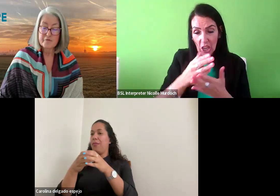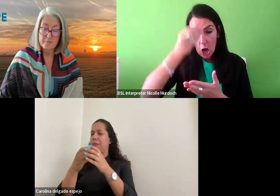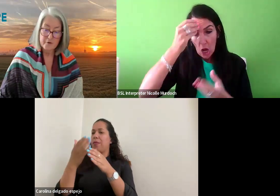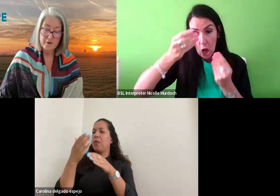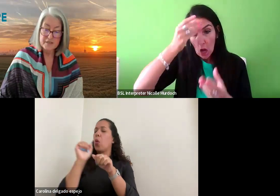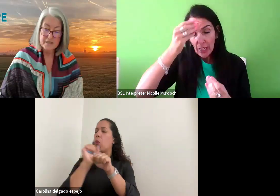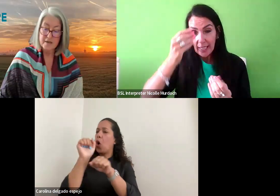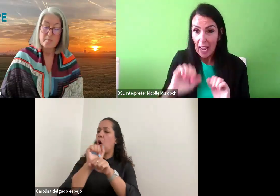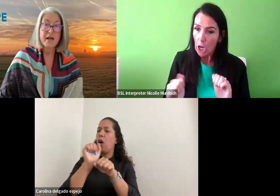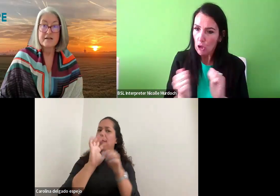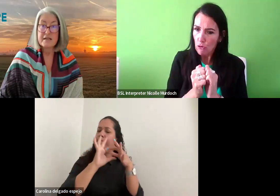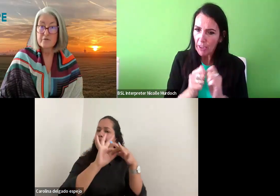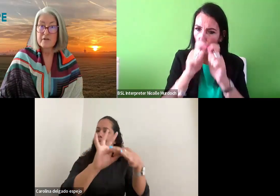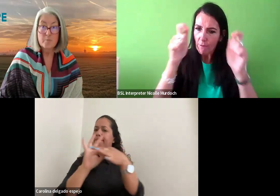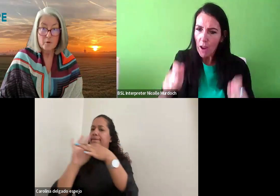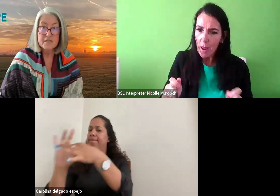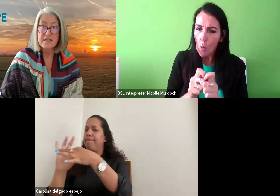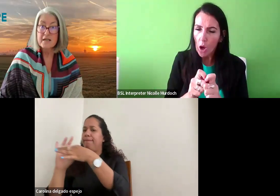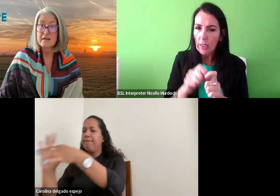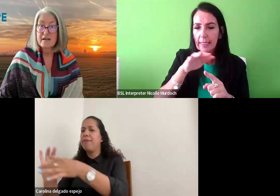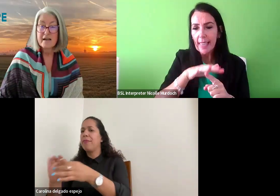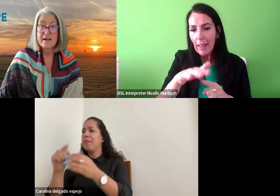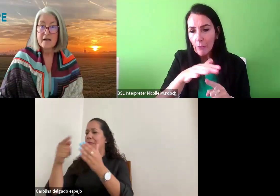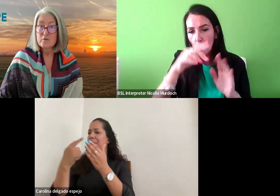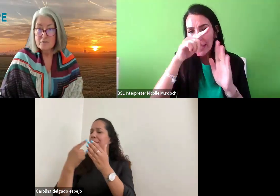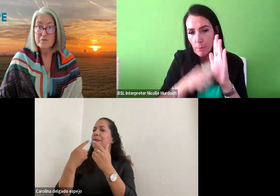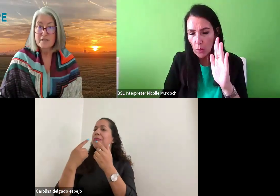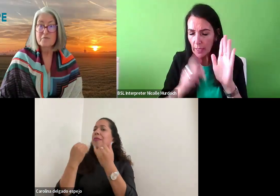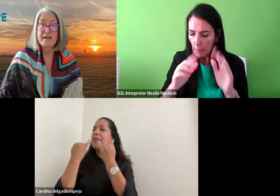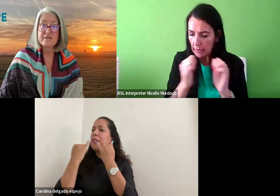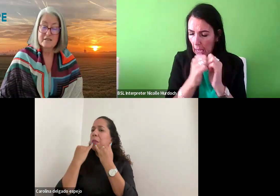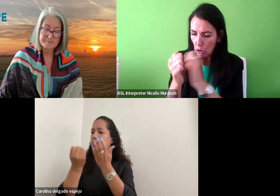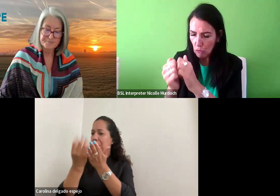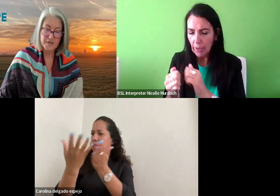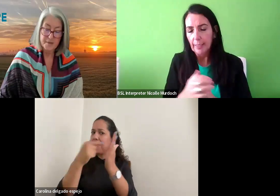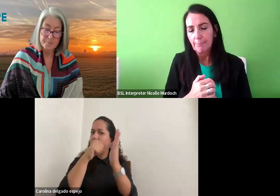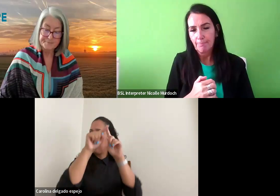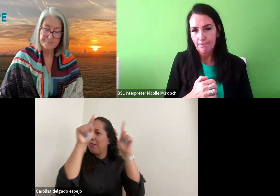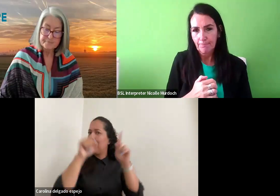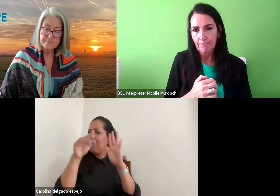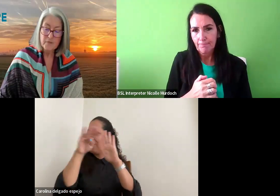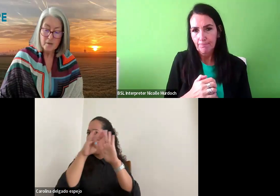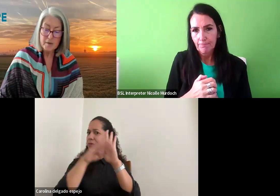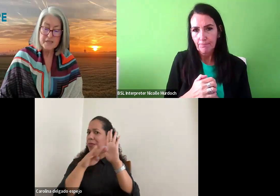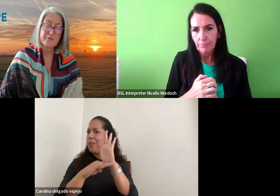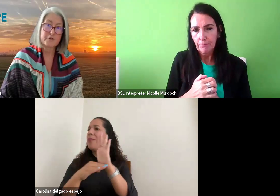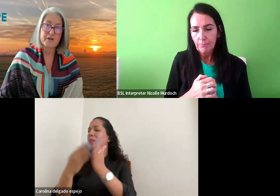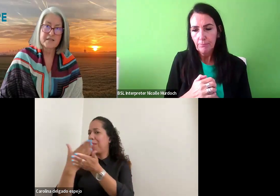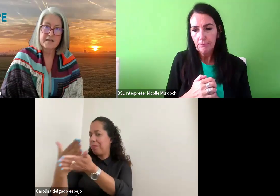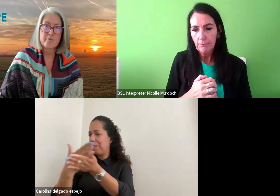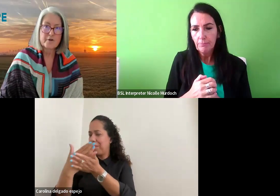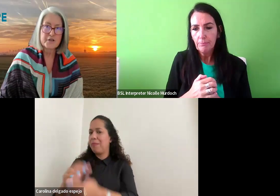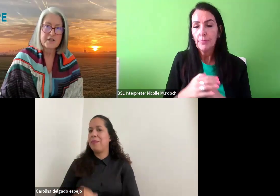common frameworks, and influence policy. And also influence vendors. Our members have